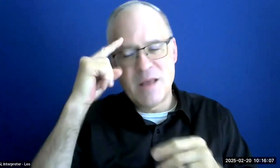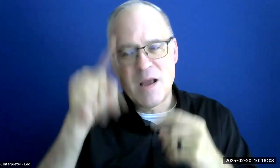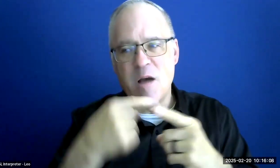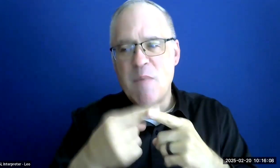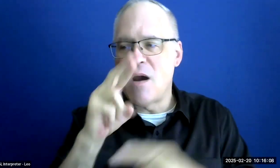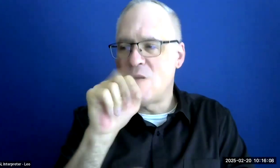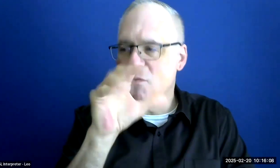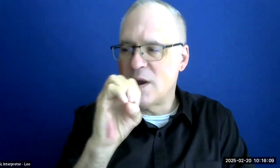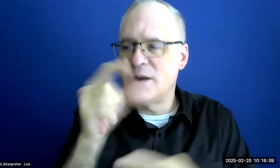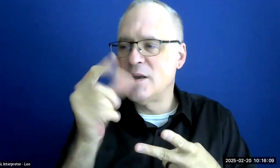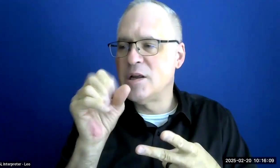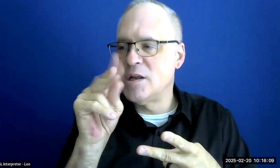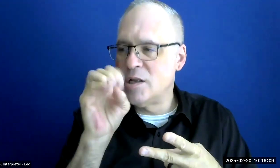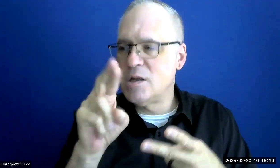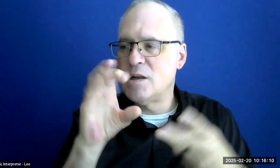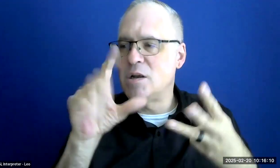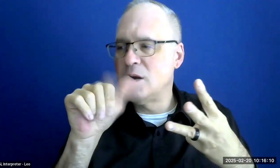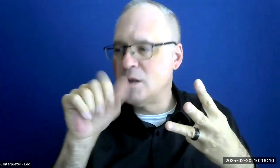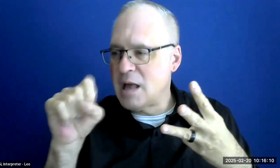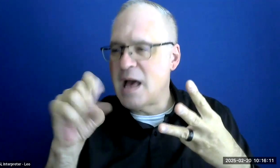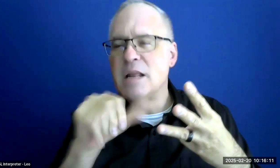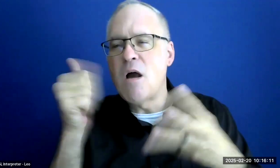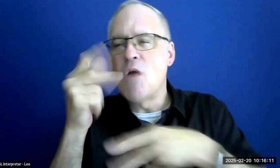class, ability, and other forms of privilege.